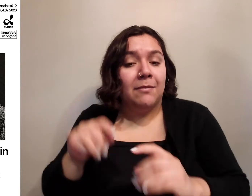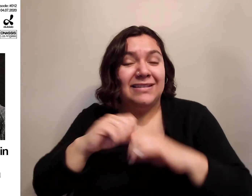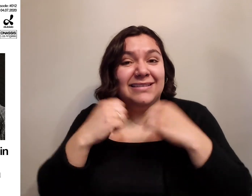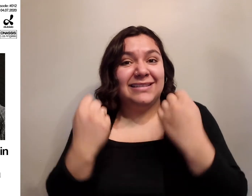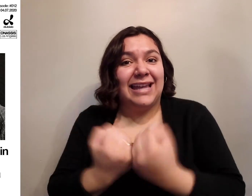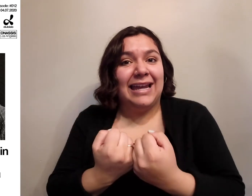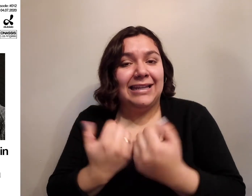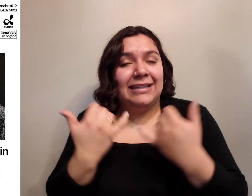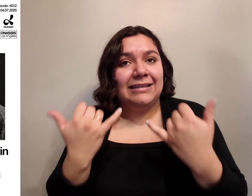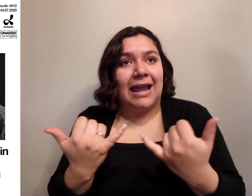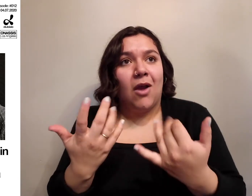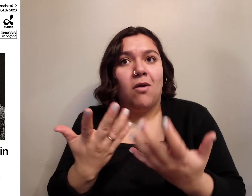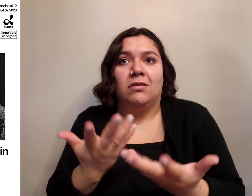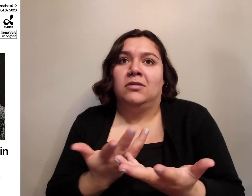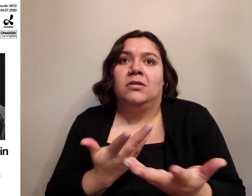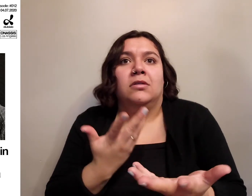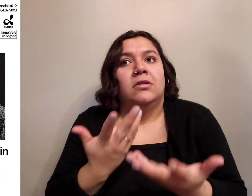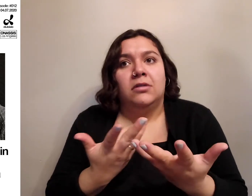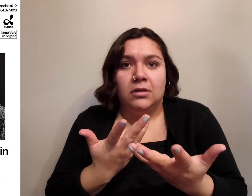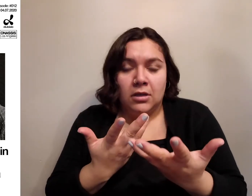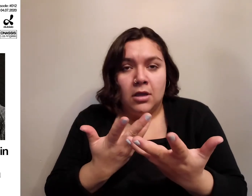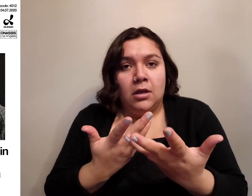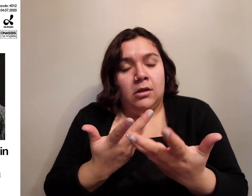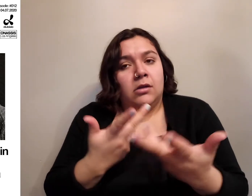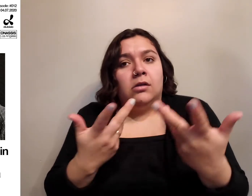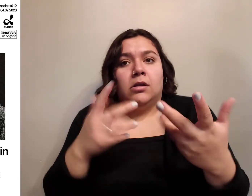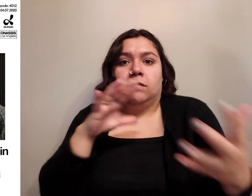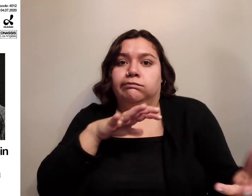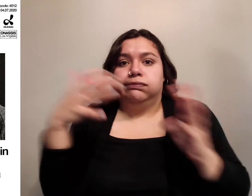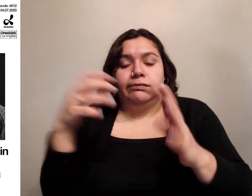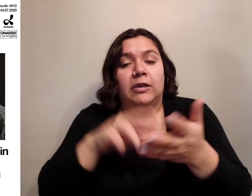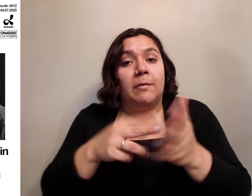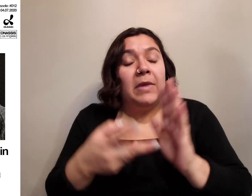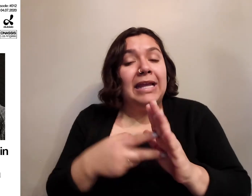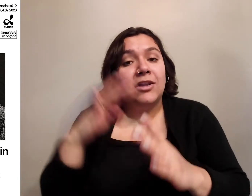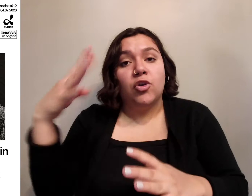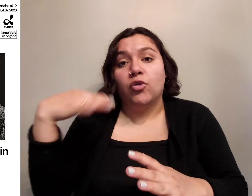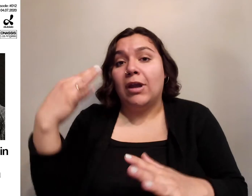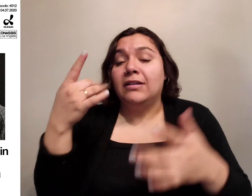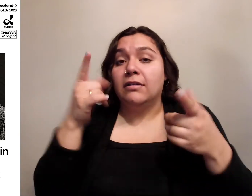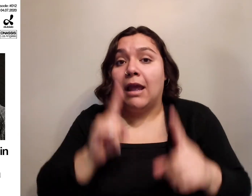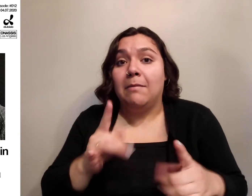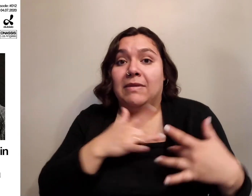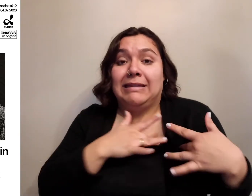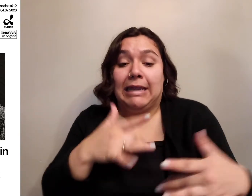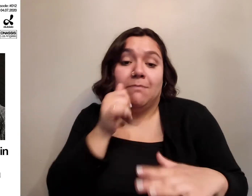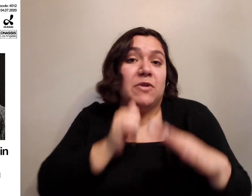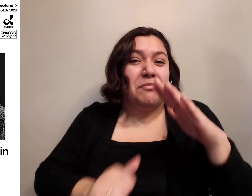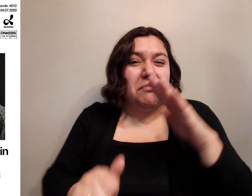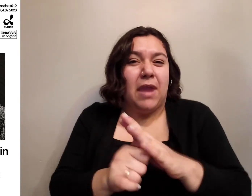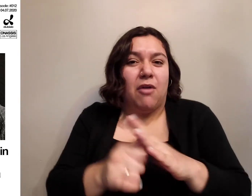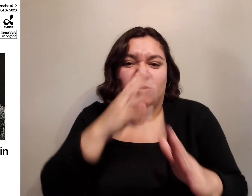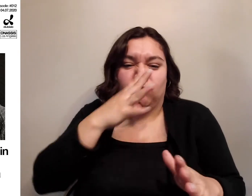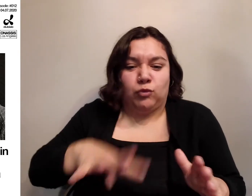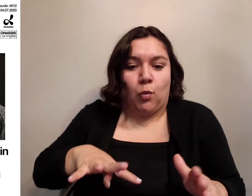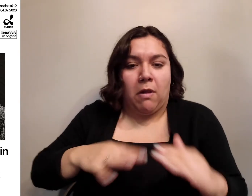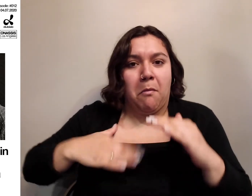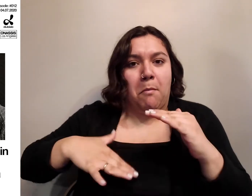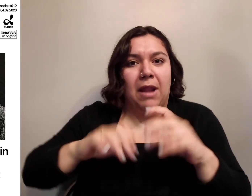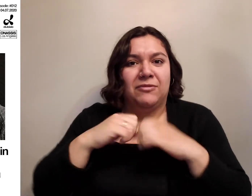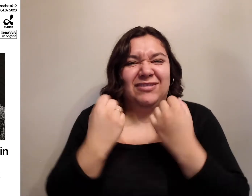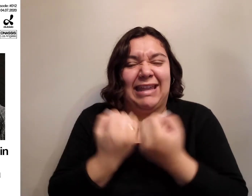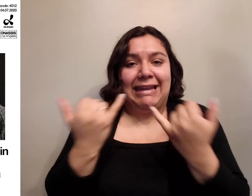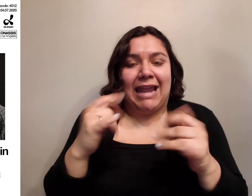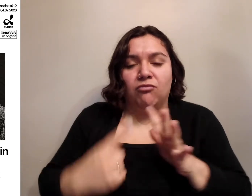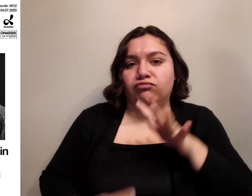is upended, it means that the crises that are typically buried and on the bottom of society are brought